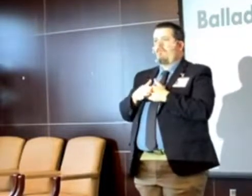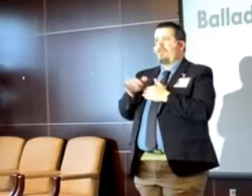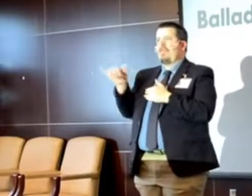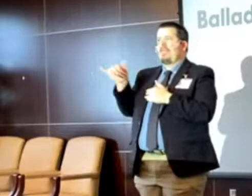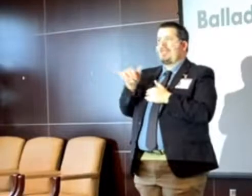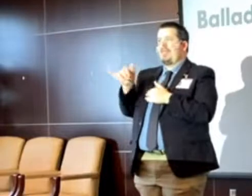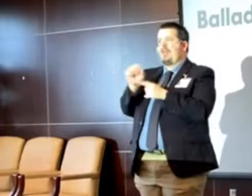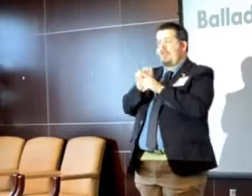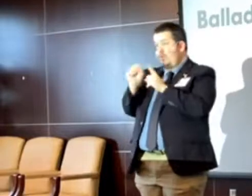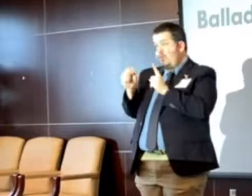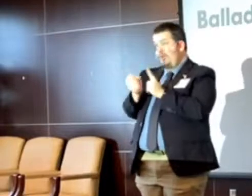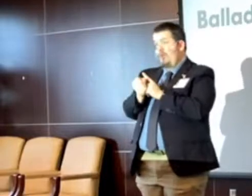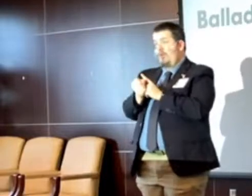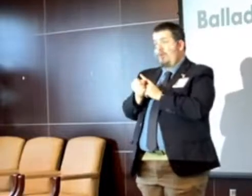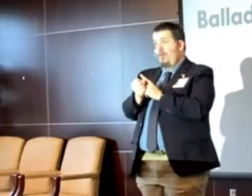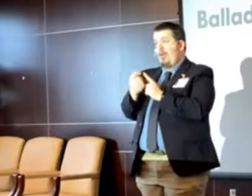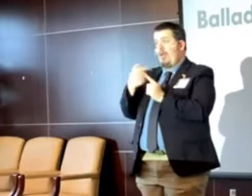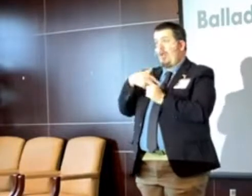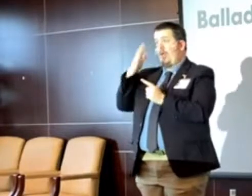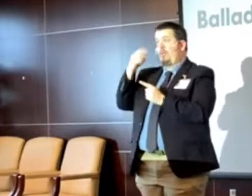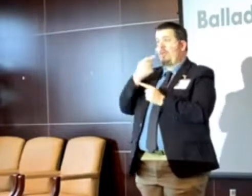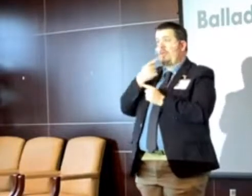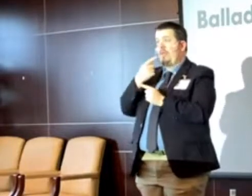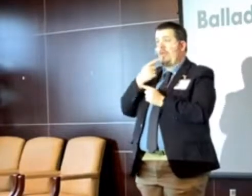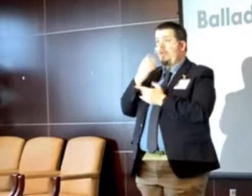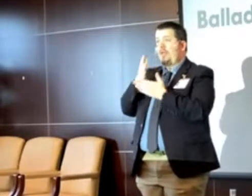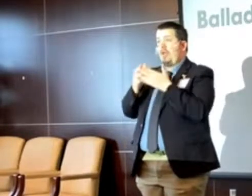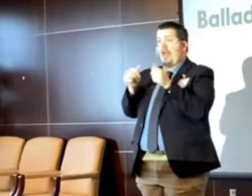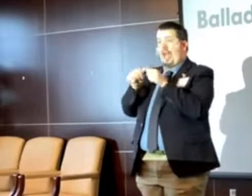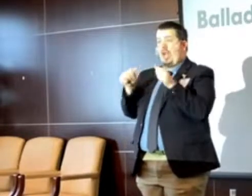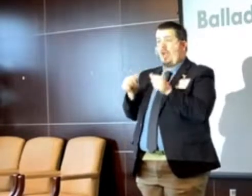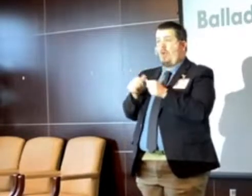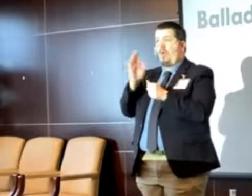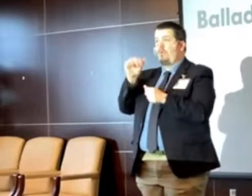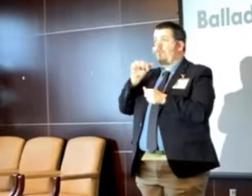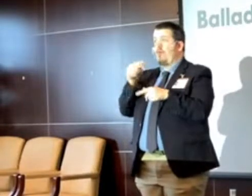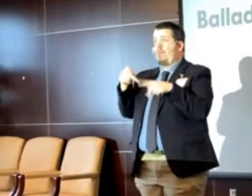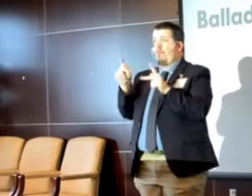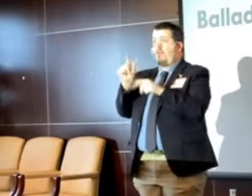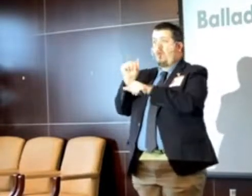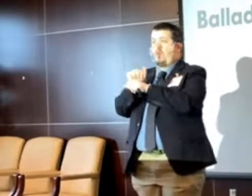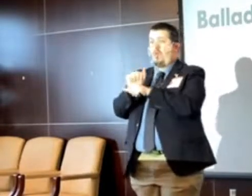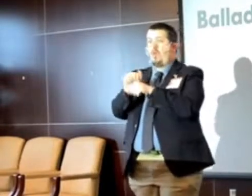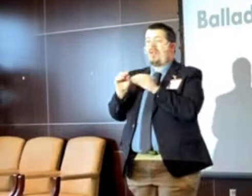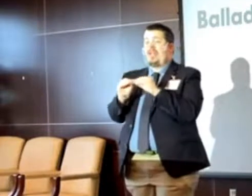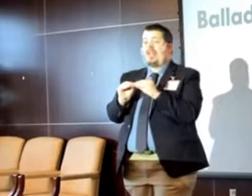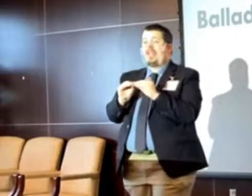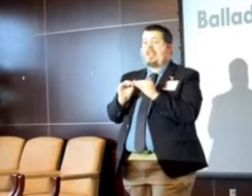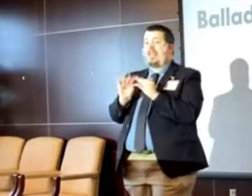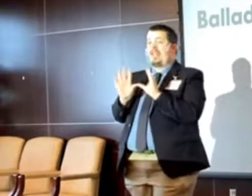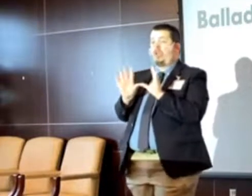set of circumstances. I will say that there are certain areas we will not permit them to work. I want to make it clear